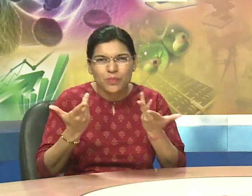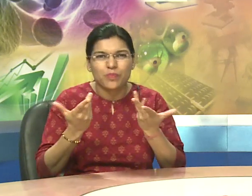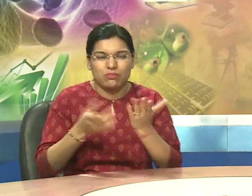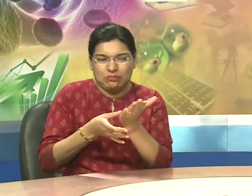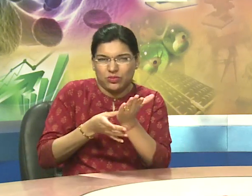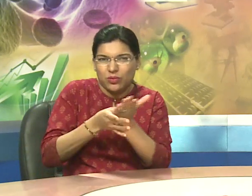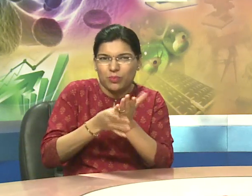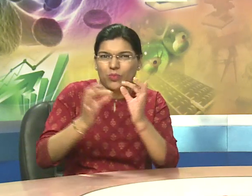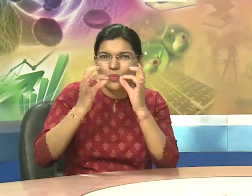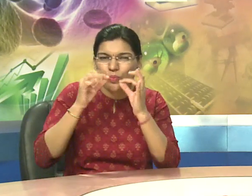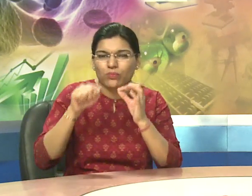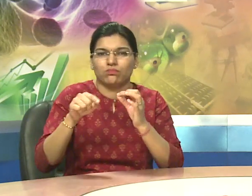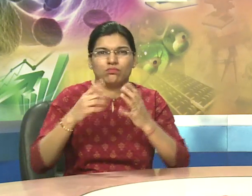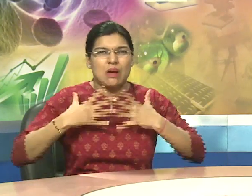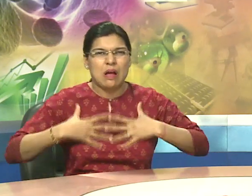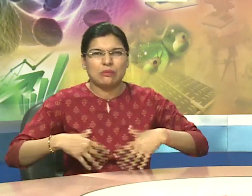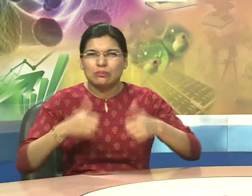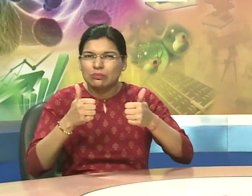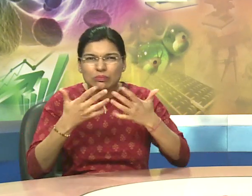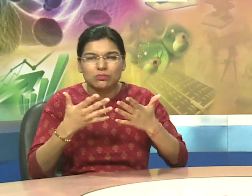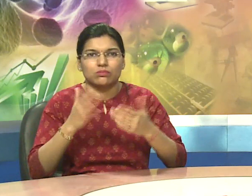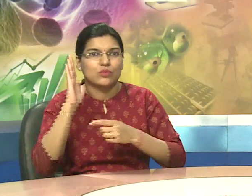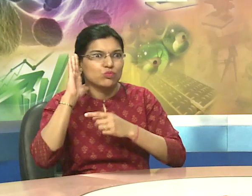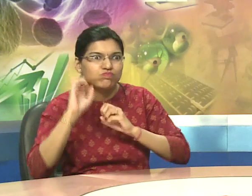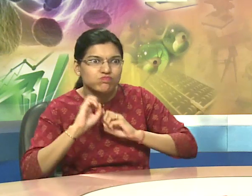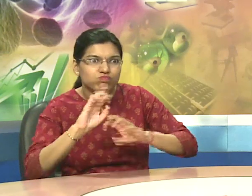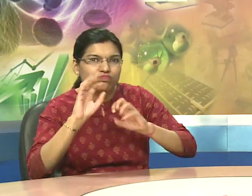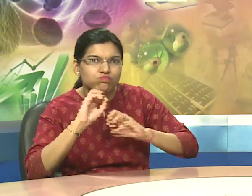smoking is dangerous to health. Liquor is not good.